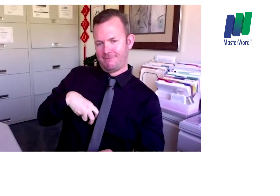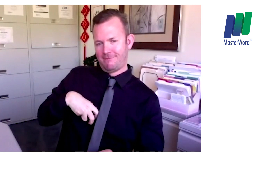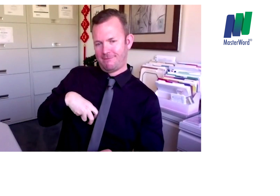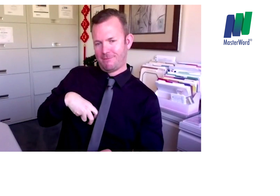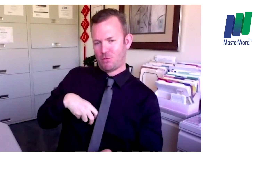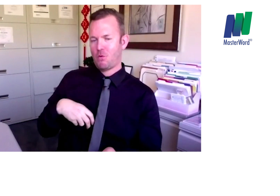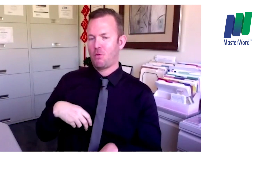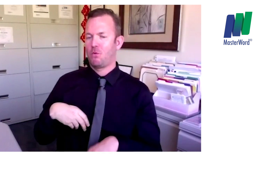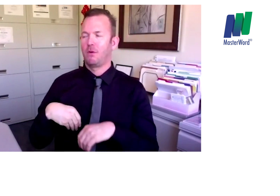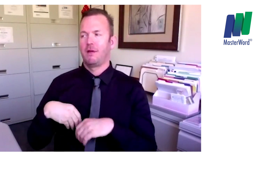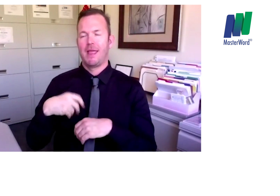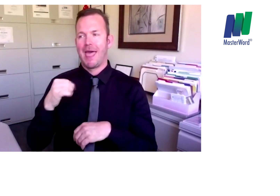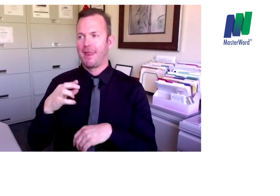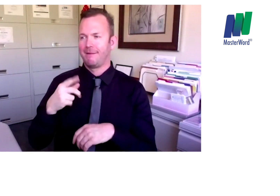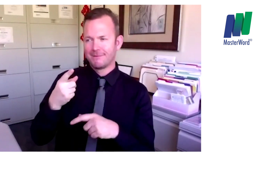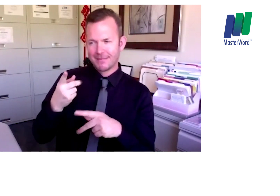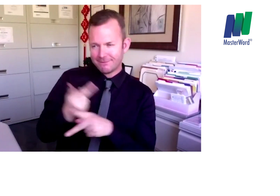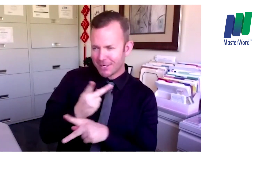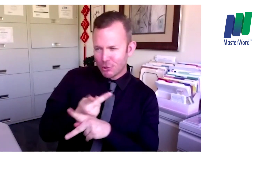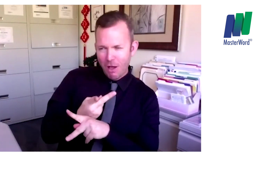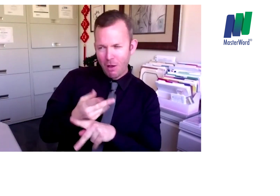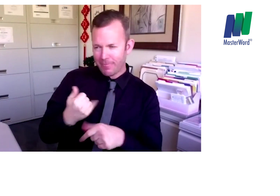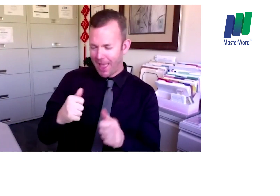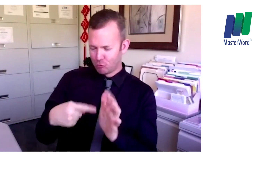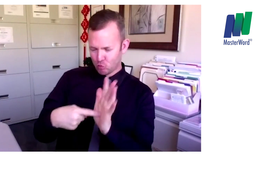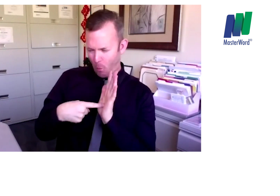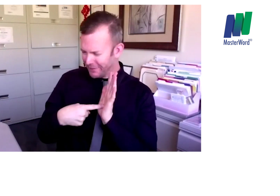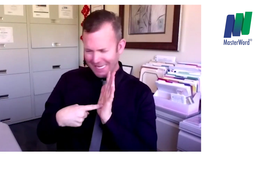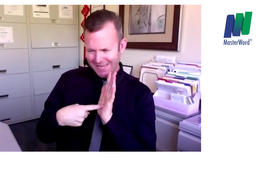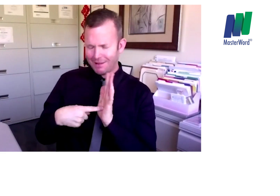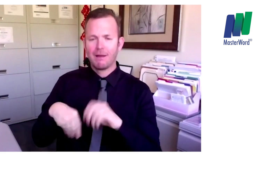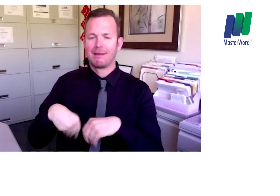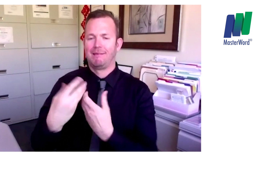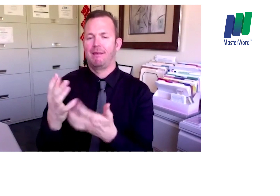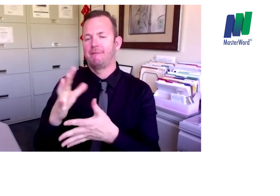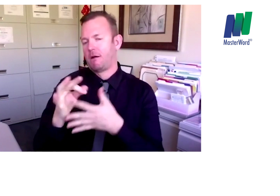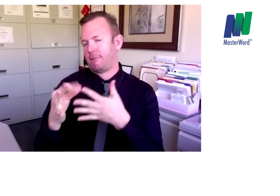calm, as to avoiding sort of emotional transfer, I guess.